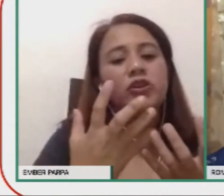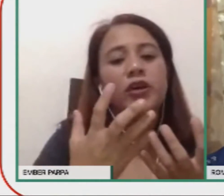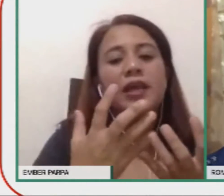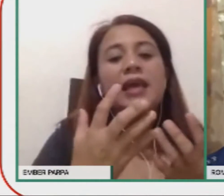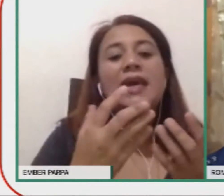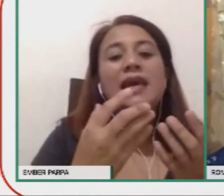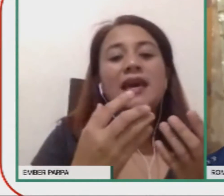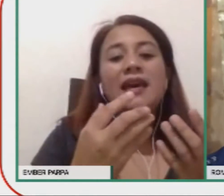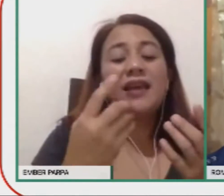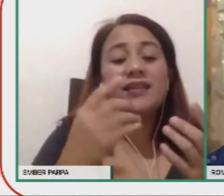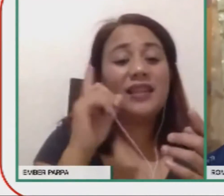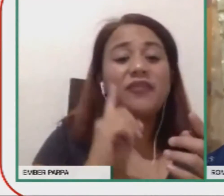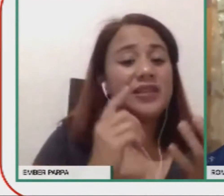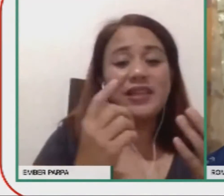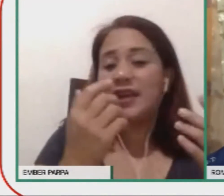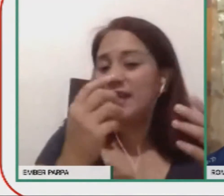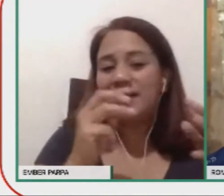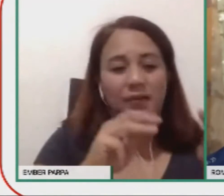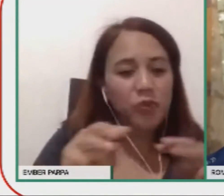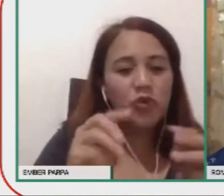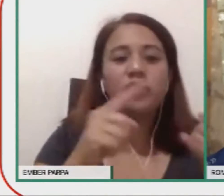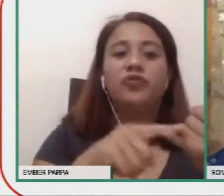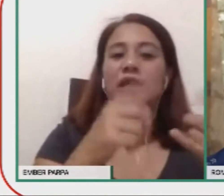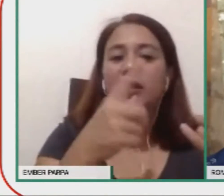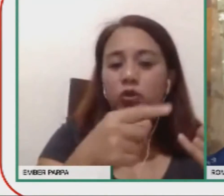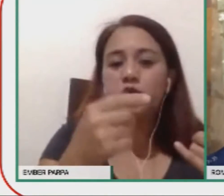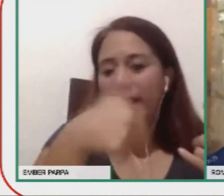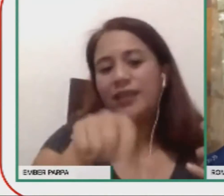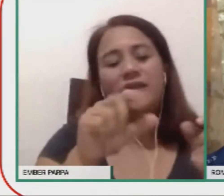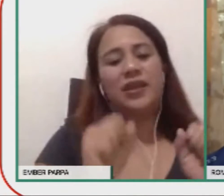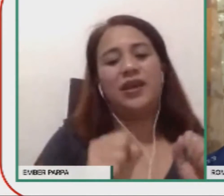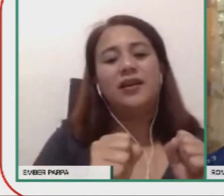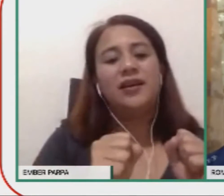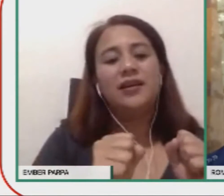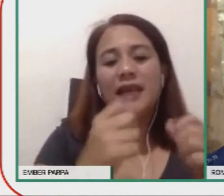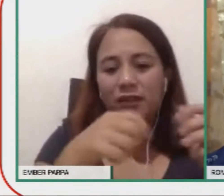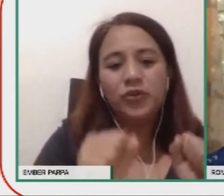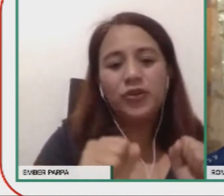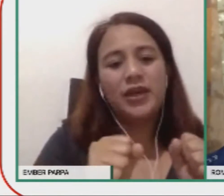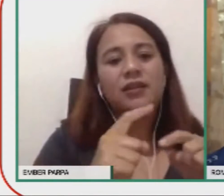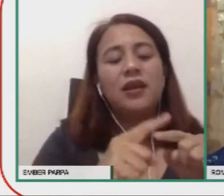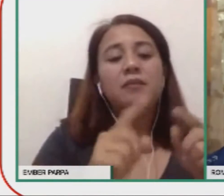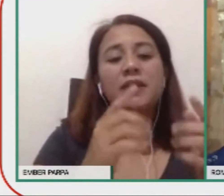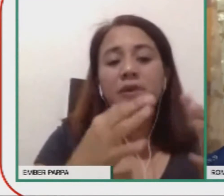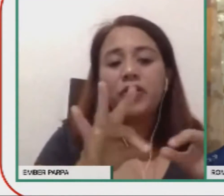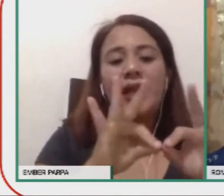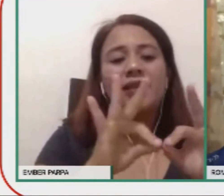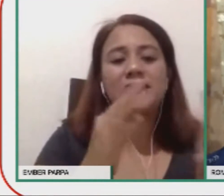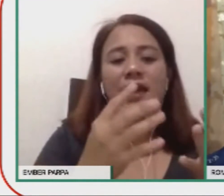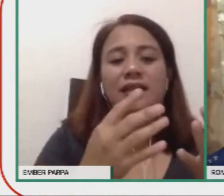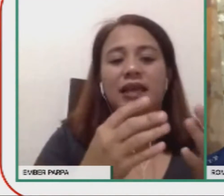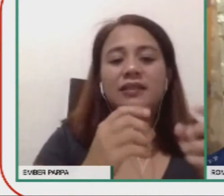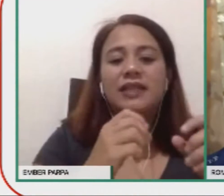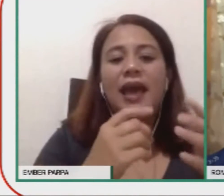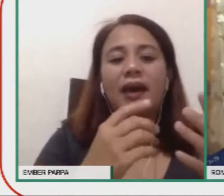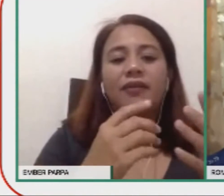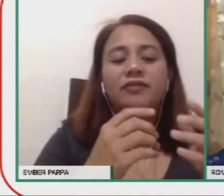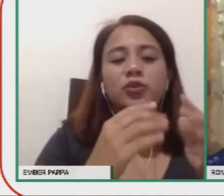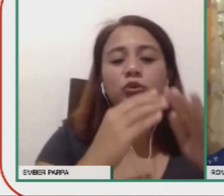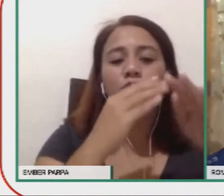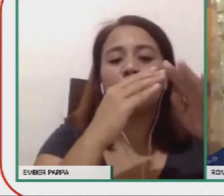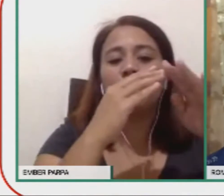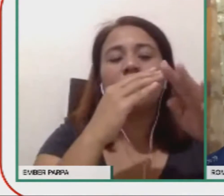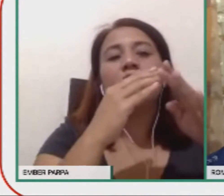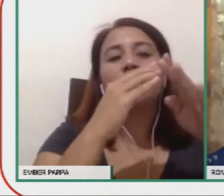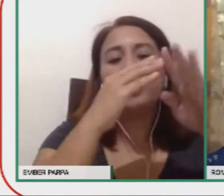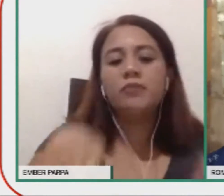information. And the deaf kasi can move, can do anything. They can do that. But importante sa kanila if they have